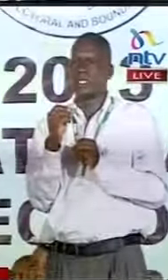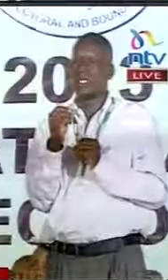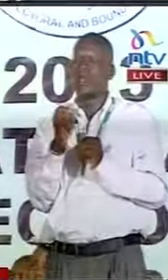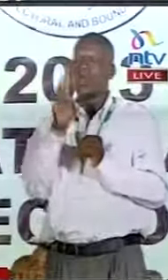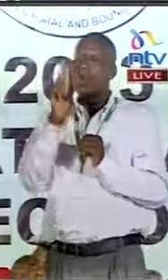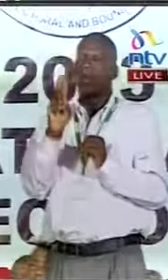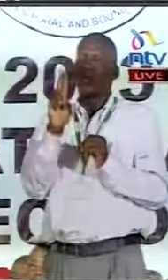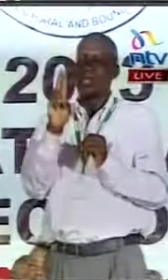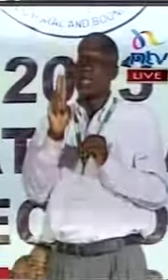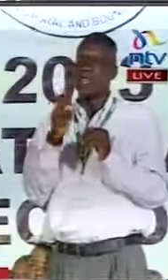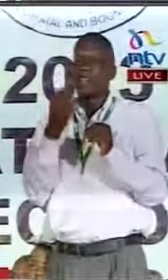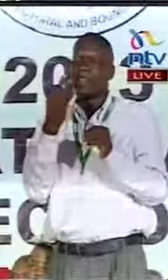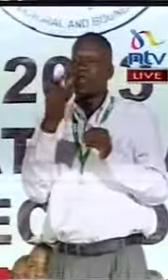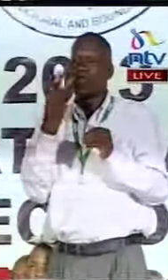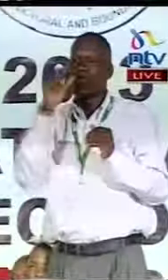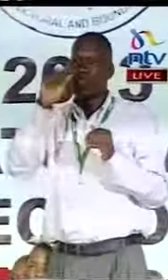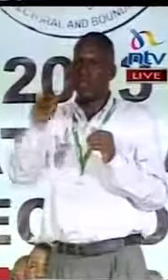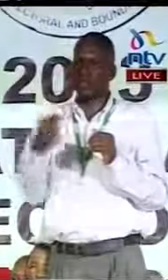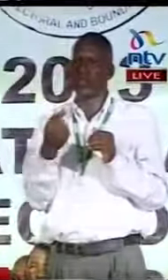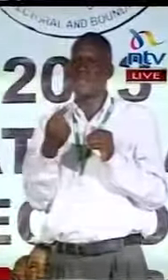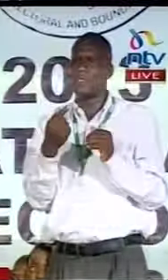44,220. Uhuru Kenyatta,